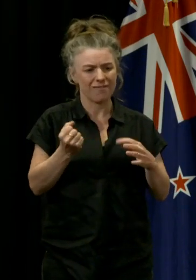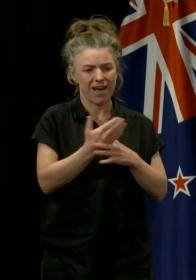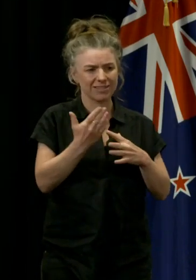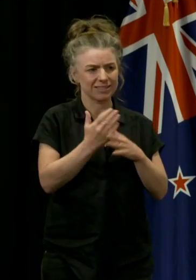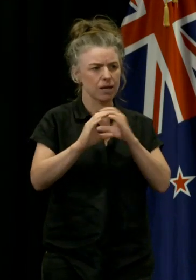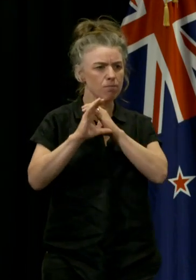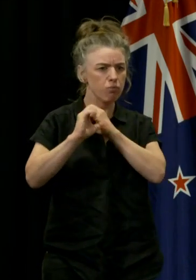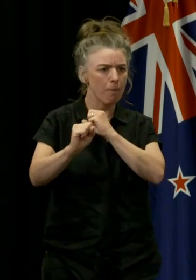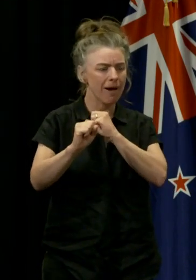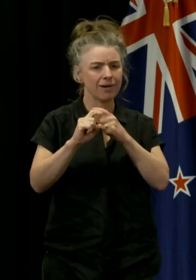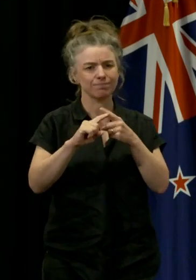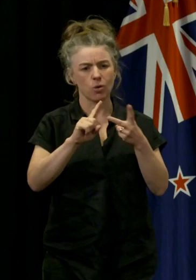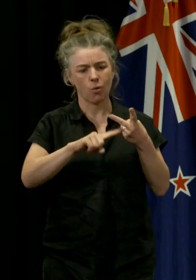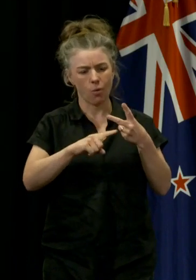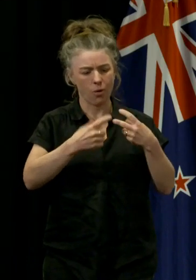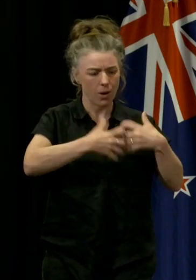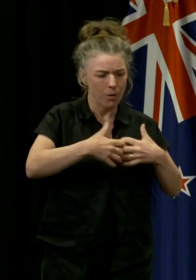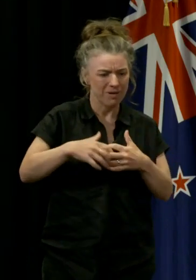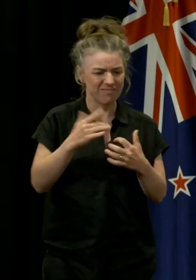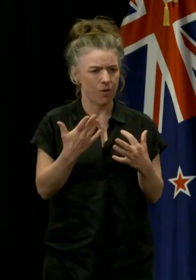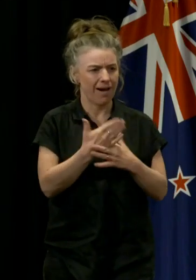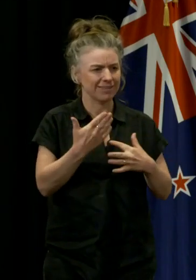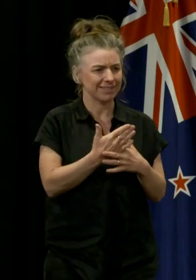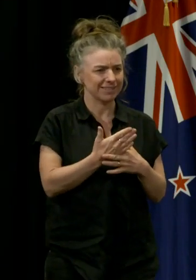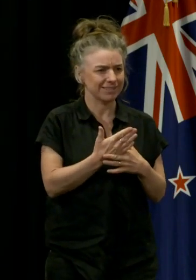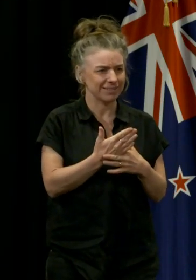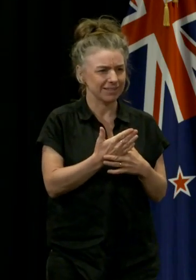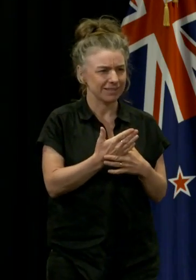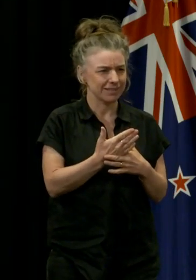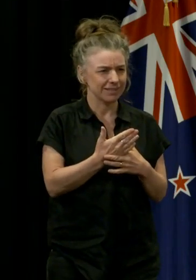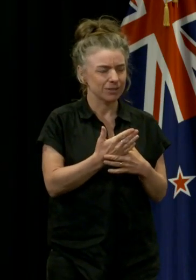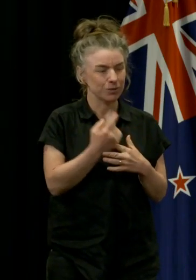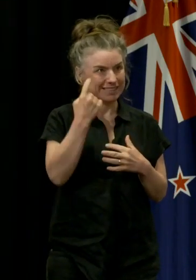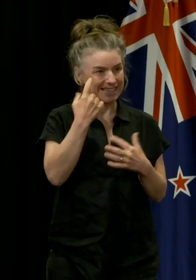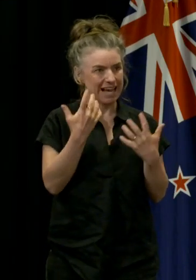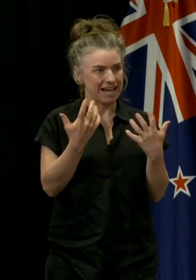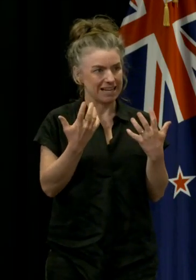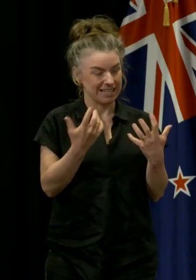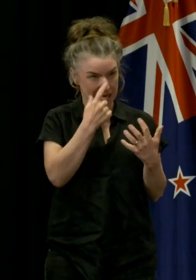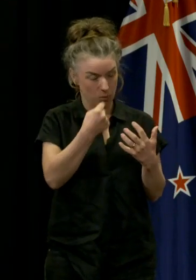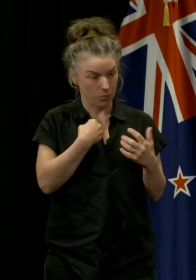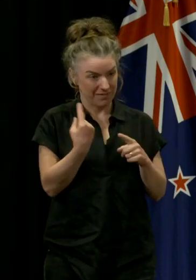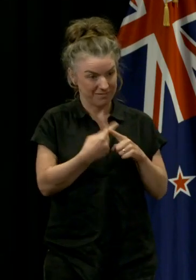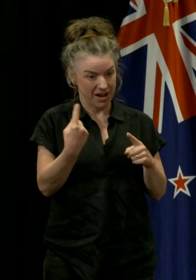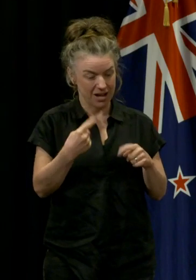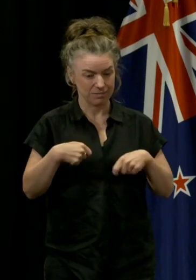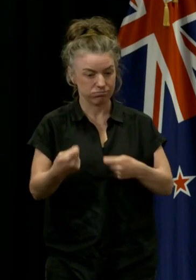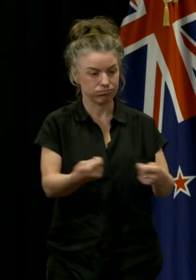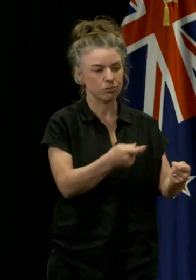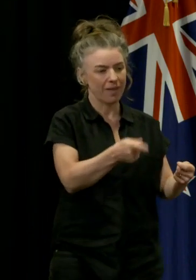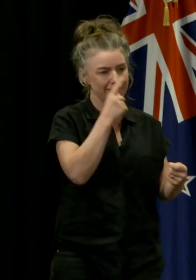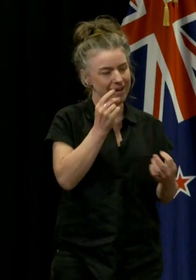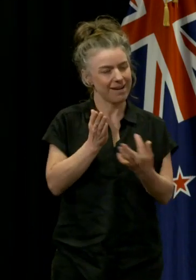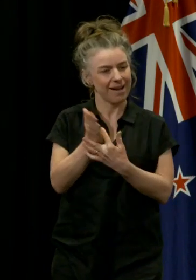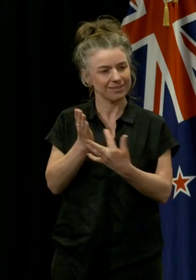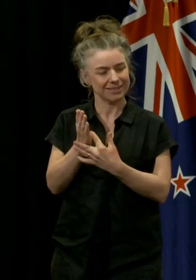have broadband at home or they don't have devices. So we're looking at how quickly we could deal with those equity issues, so that if we do